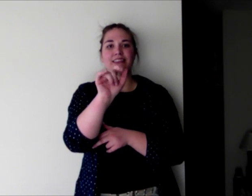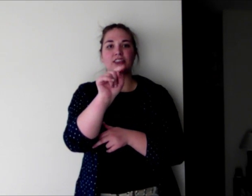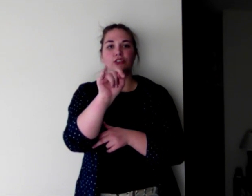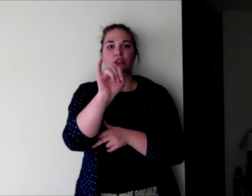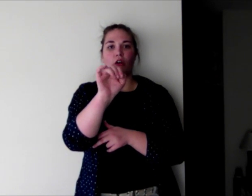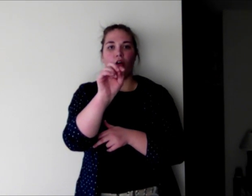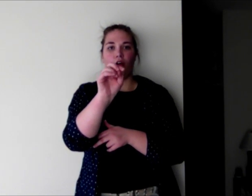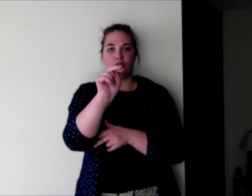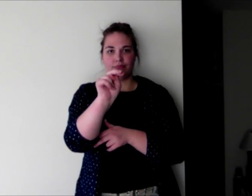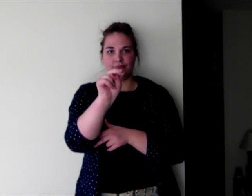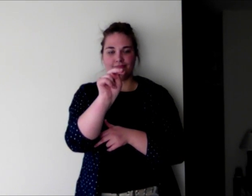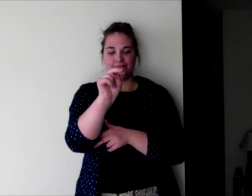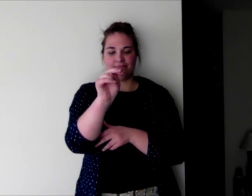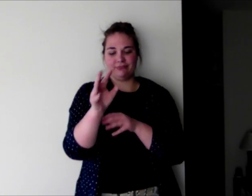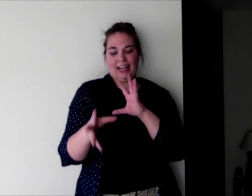maybe it's called addition.